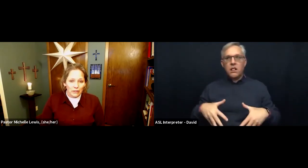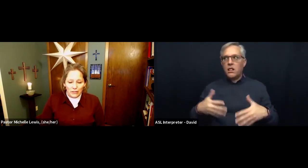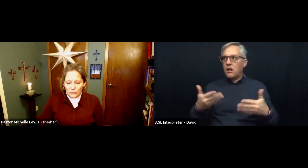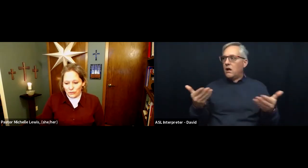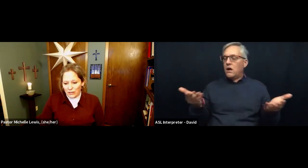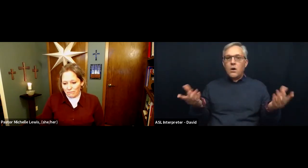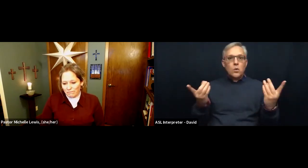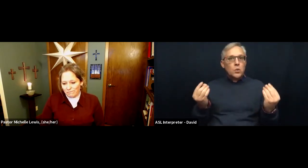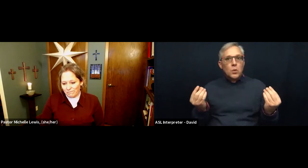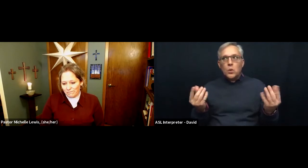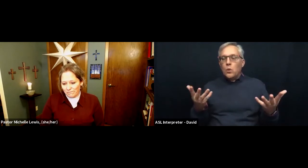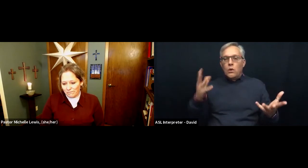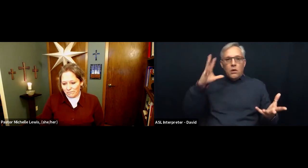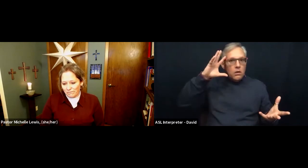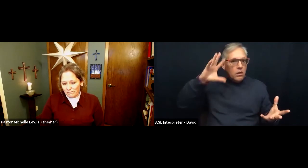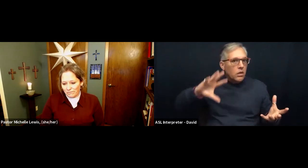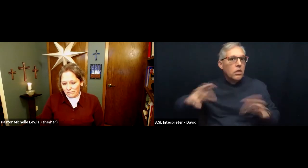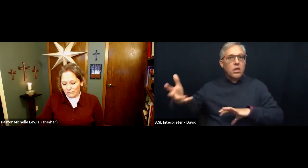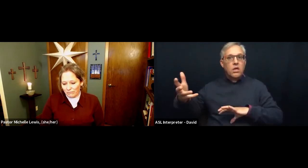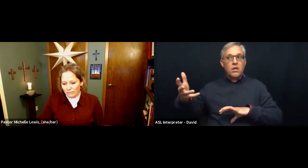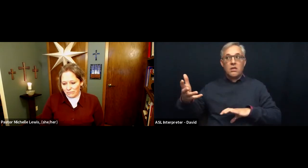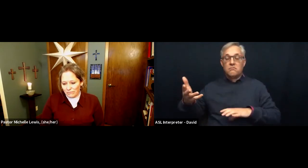over our country.